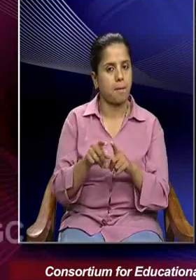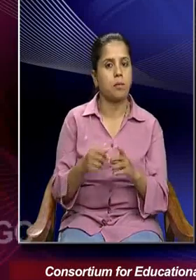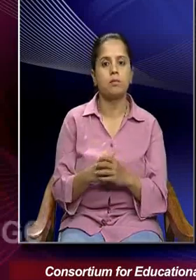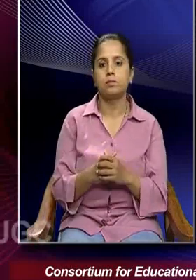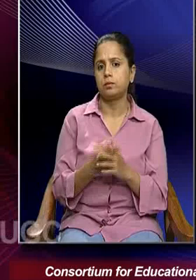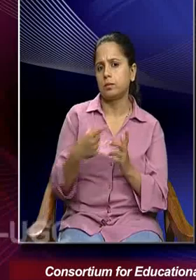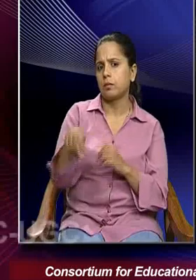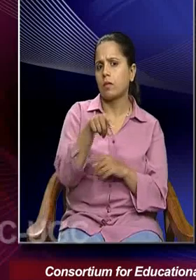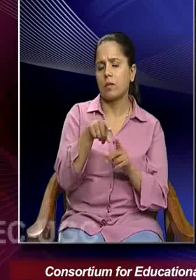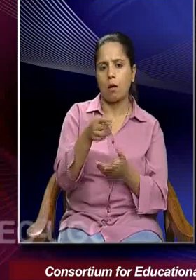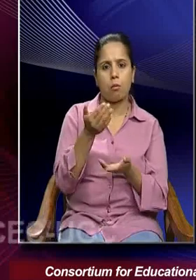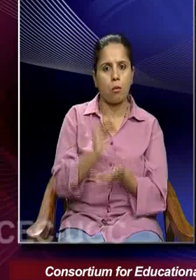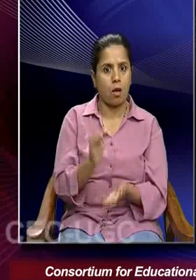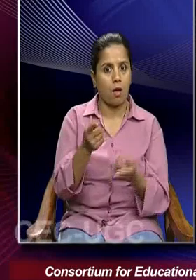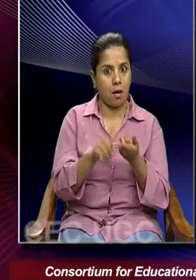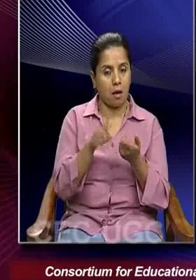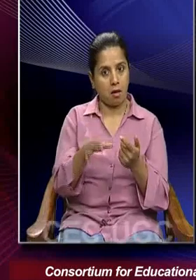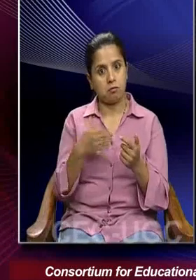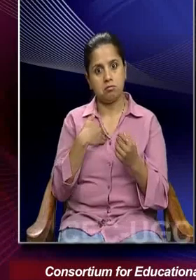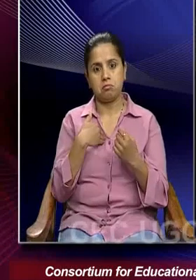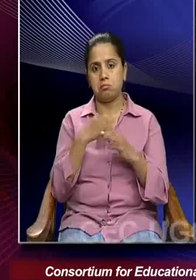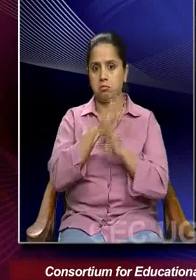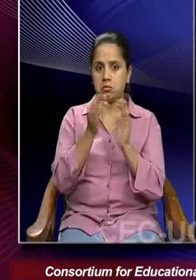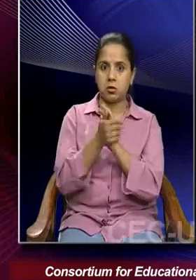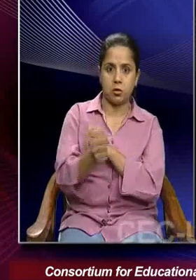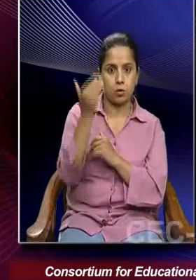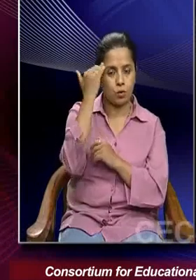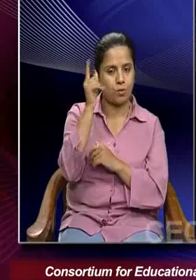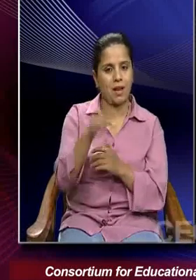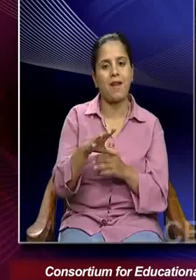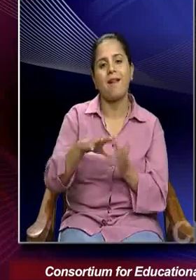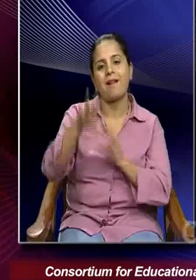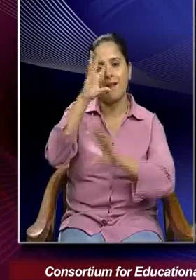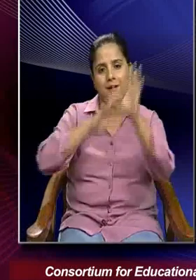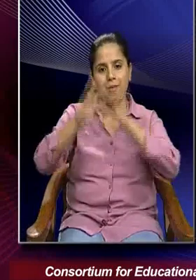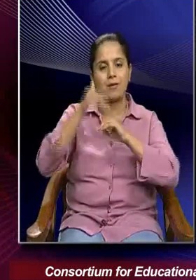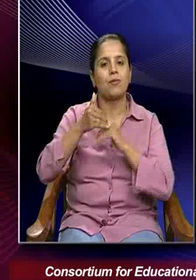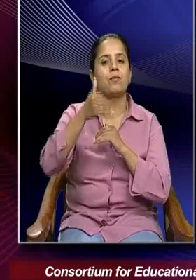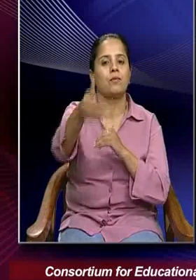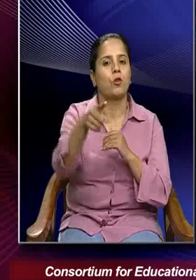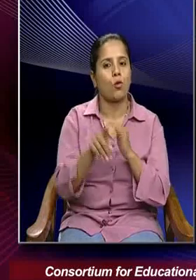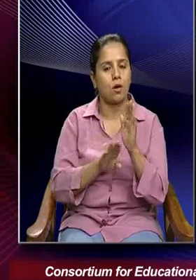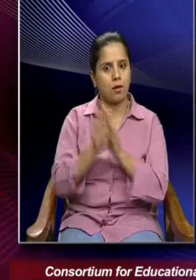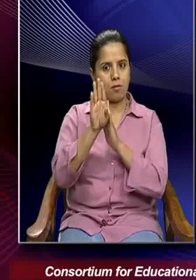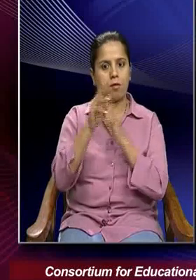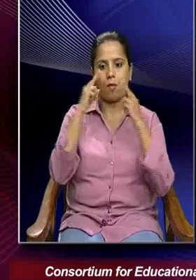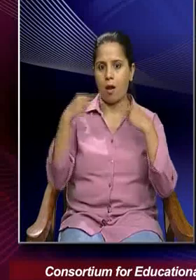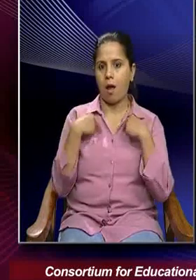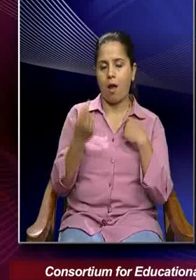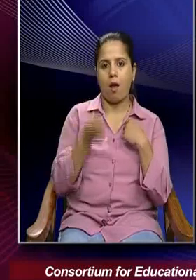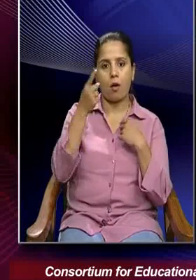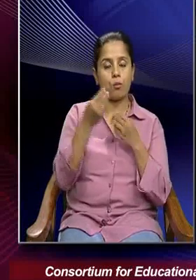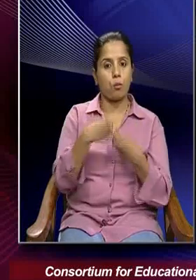Fine, so you are not born with this ability. This is a skill that you learn and you develop it. The more